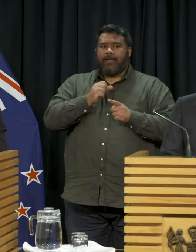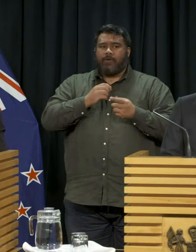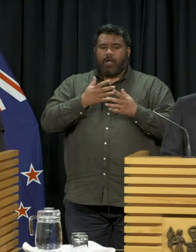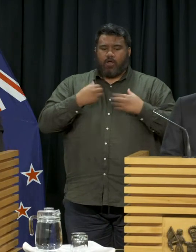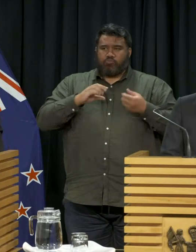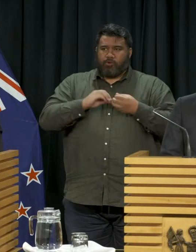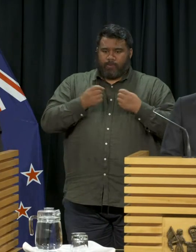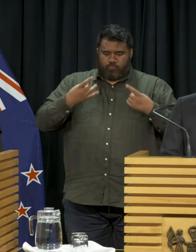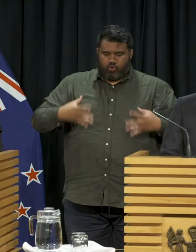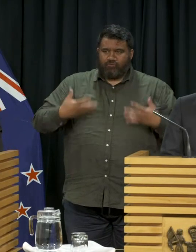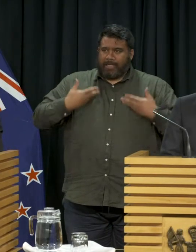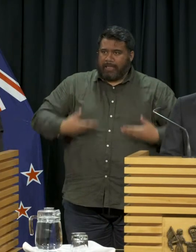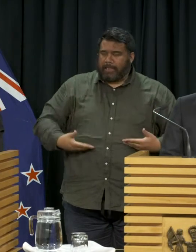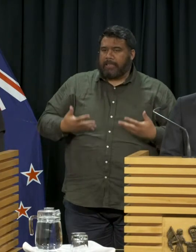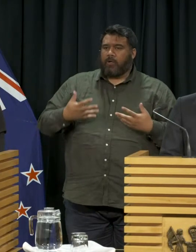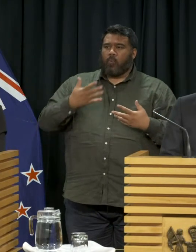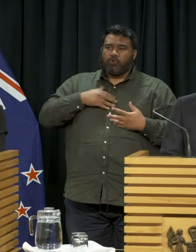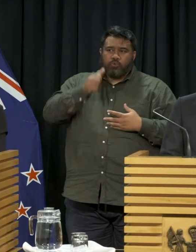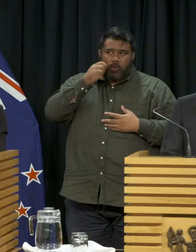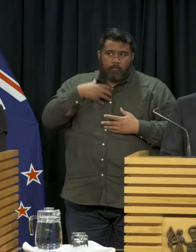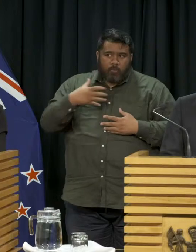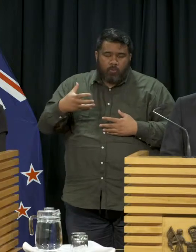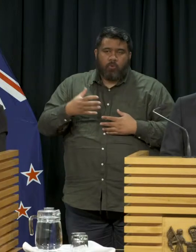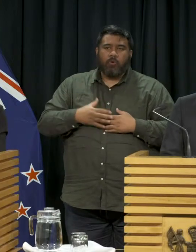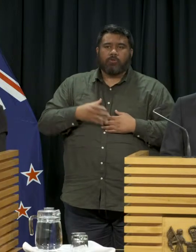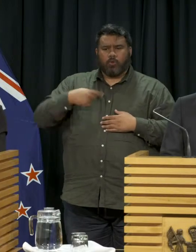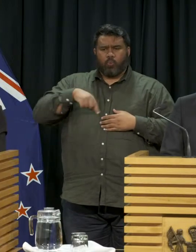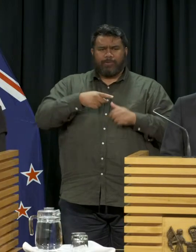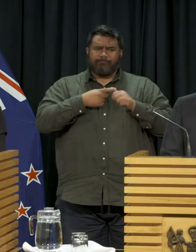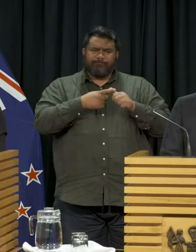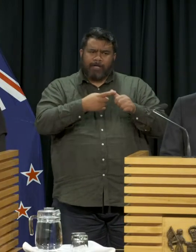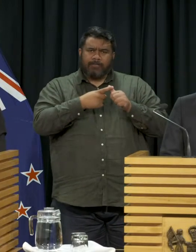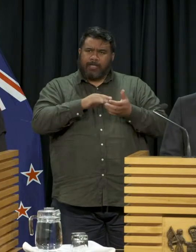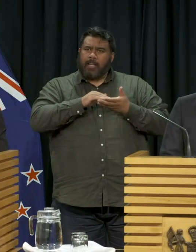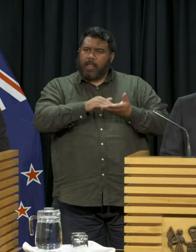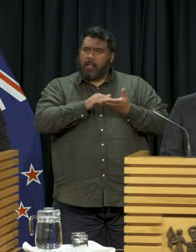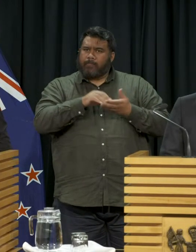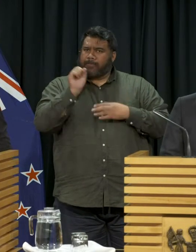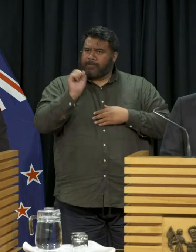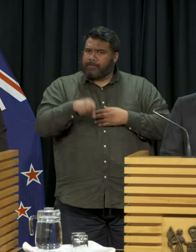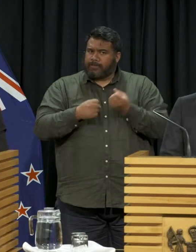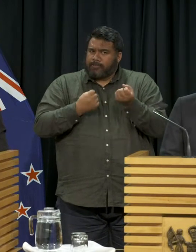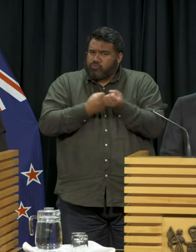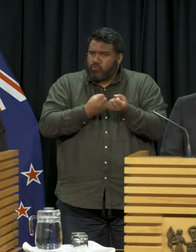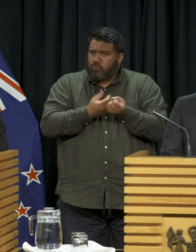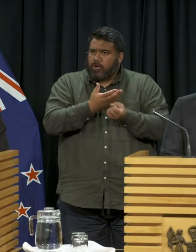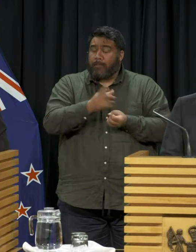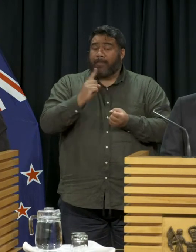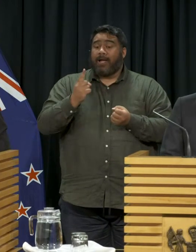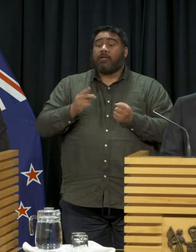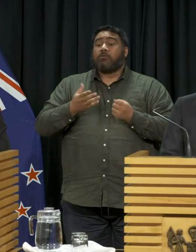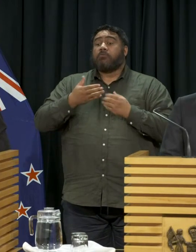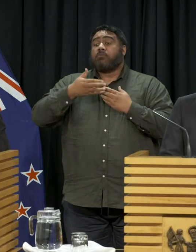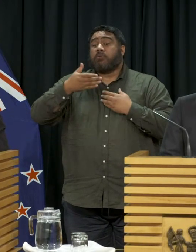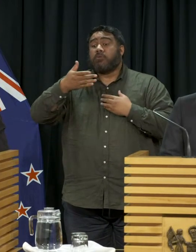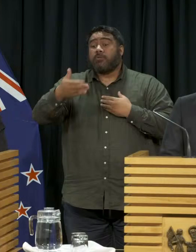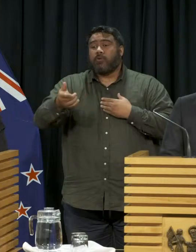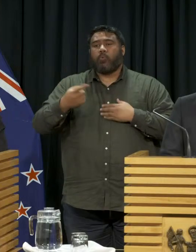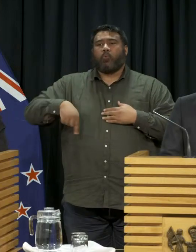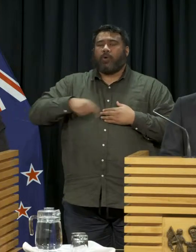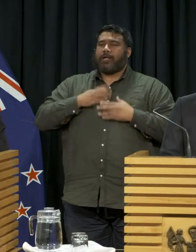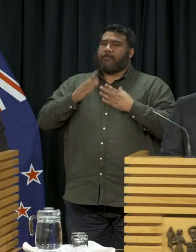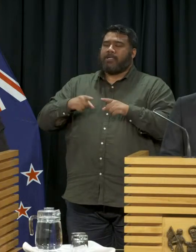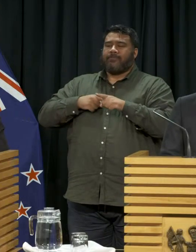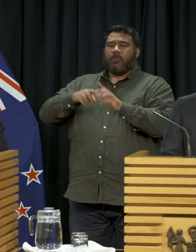and we are working with people to allay concerns and provide support. But ultimately, we also need to make sure we fulfil our